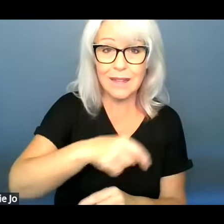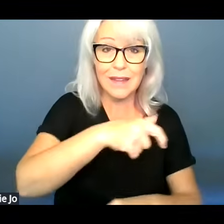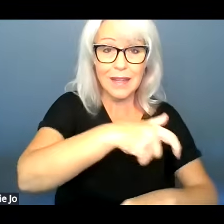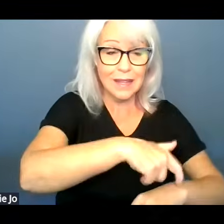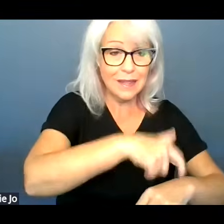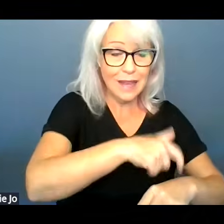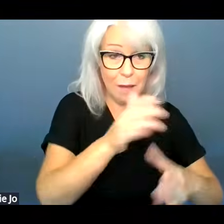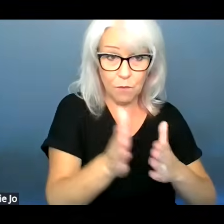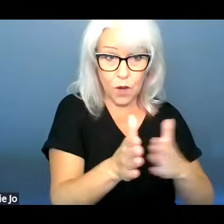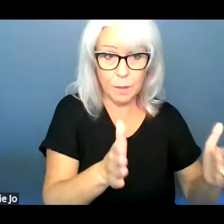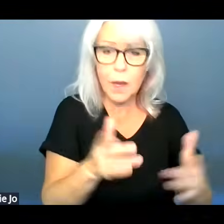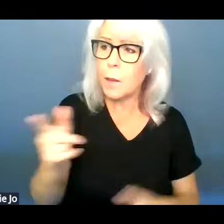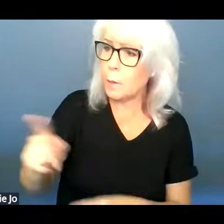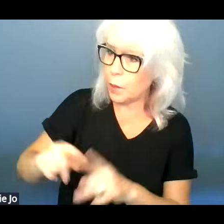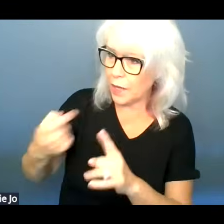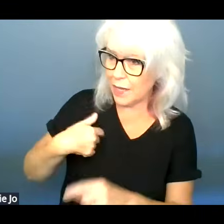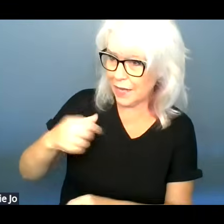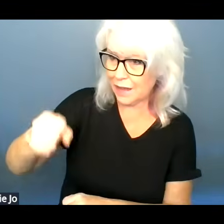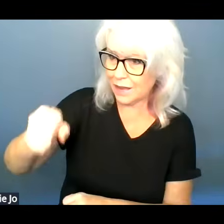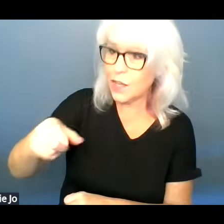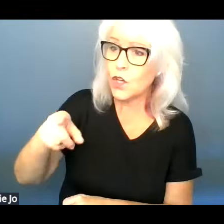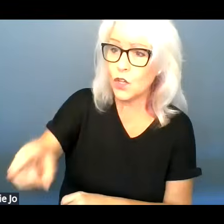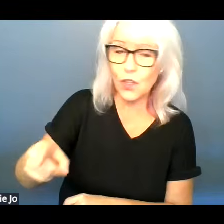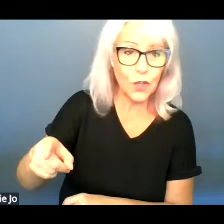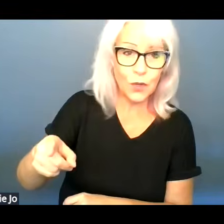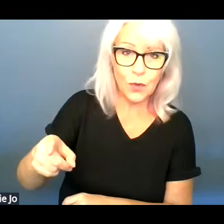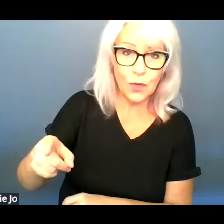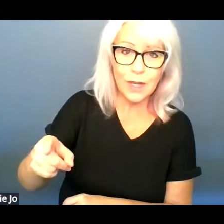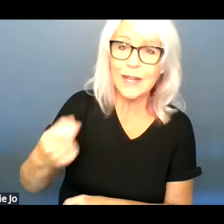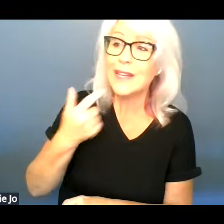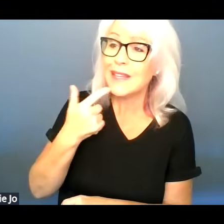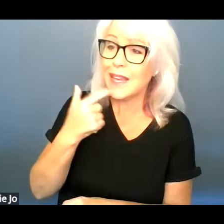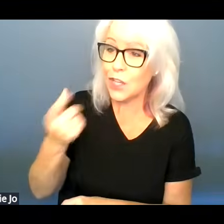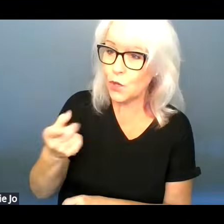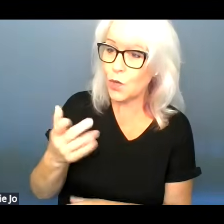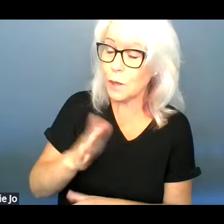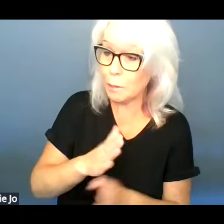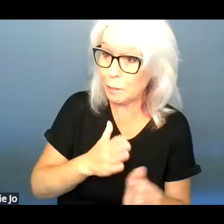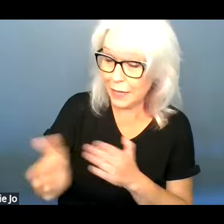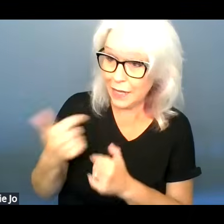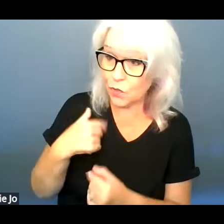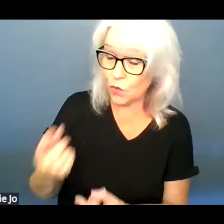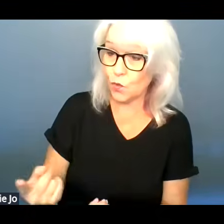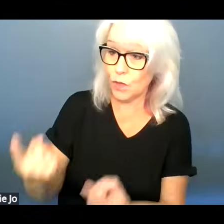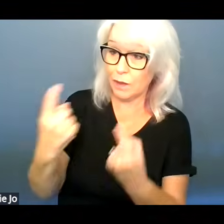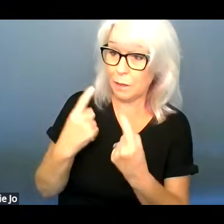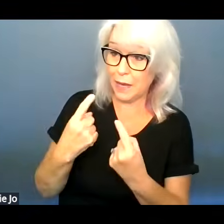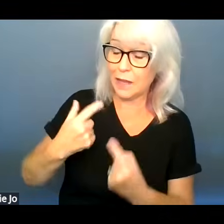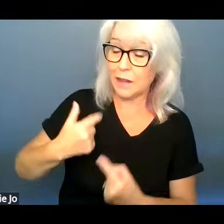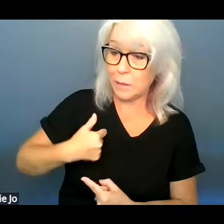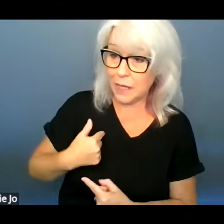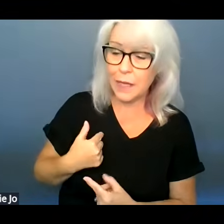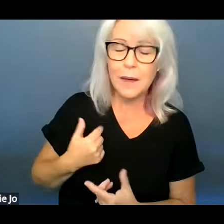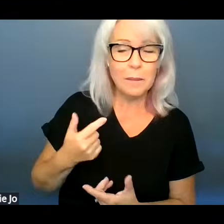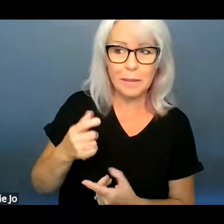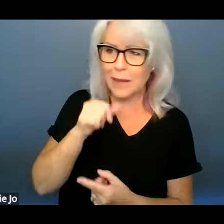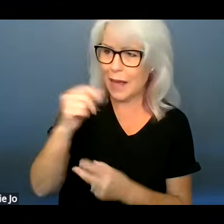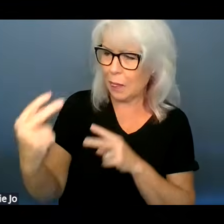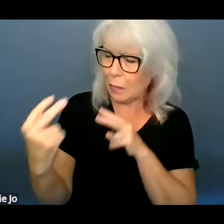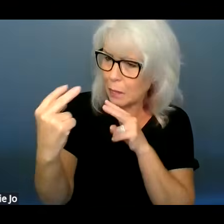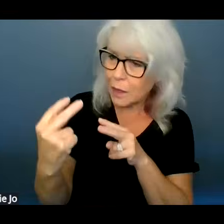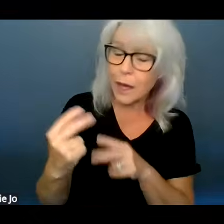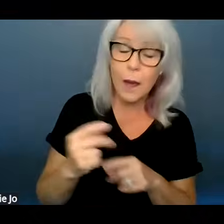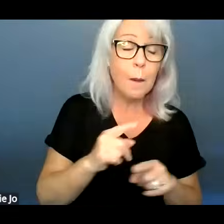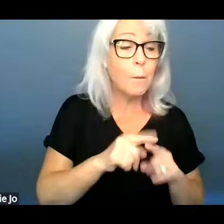sorry, you said you were going to respond to me and you have not looked at me this whole time. So well, I I'm want to looking say back to you, I no, I apologize. want to say to you that she did. She